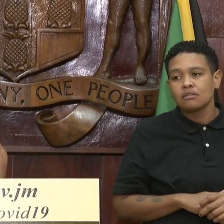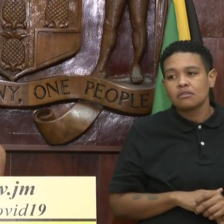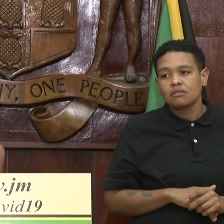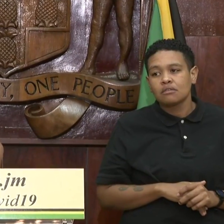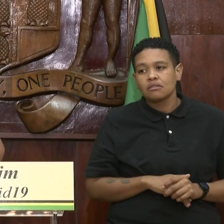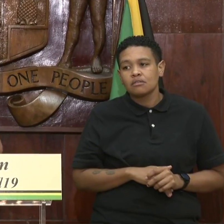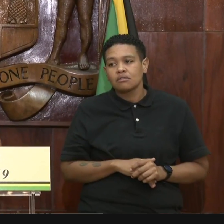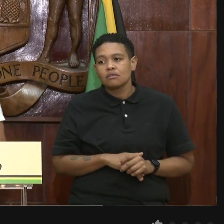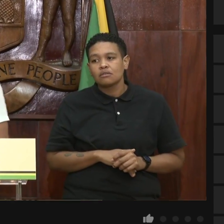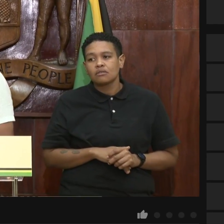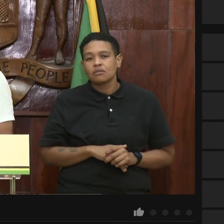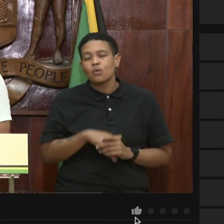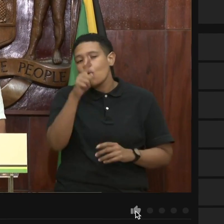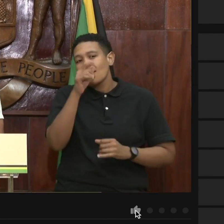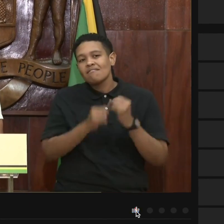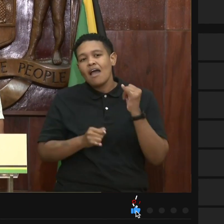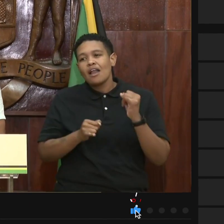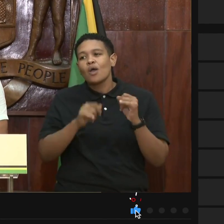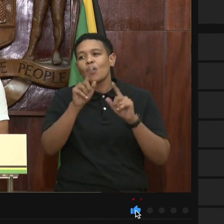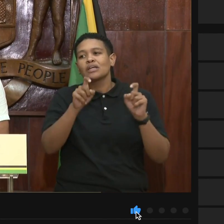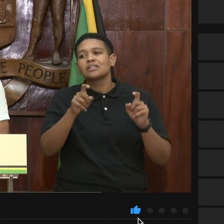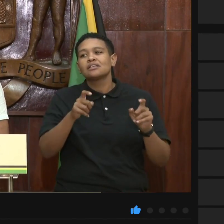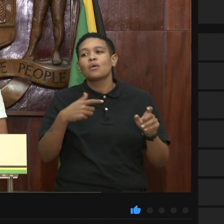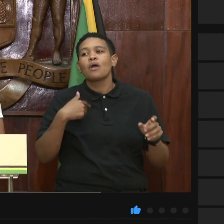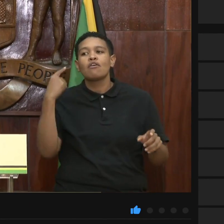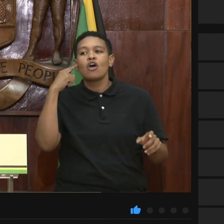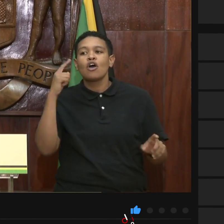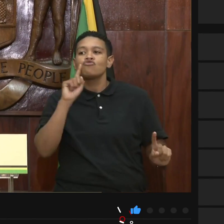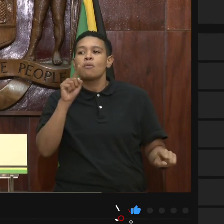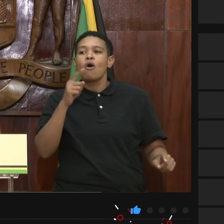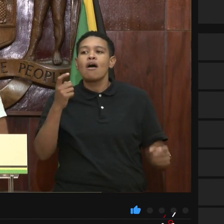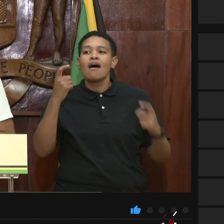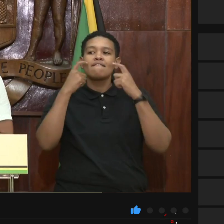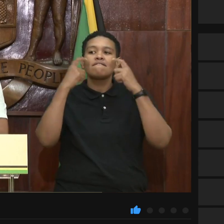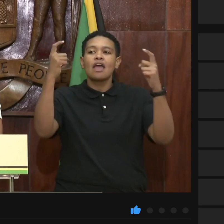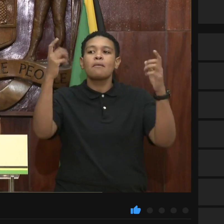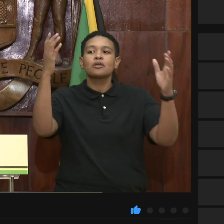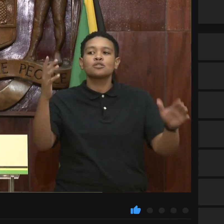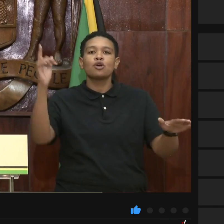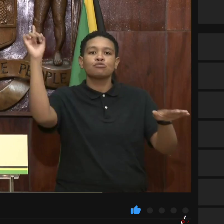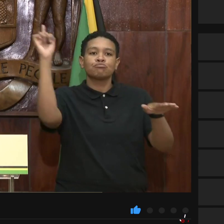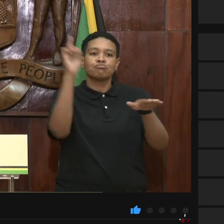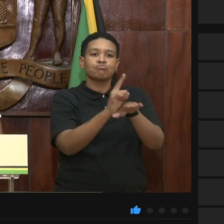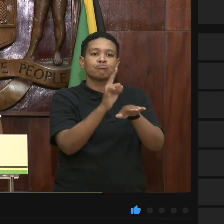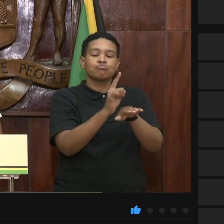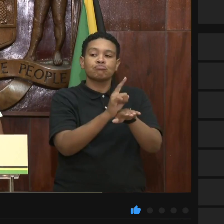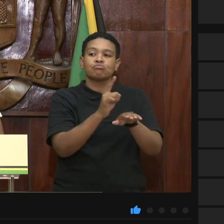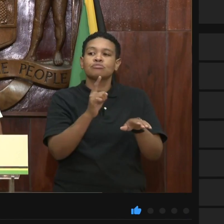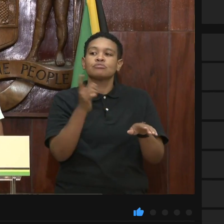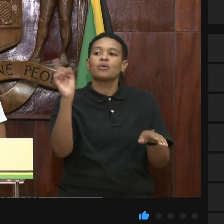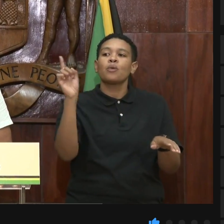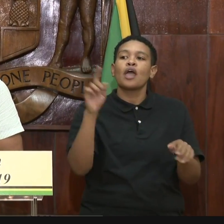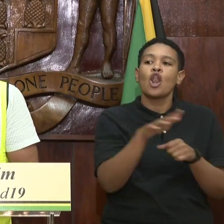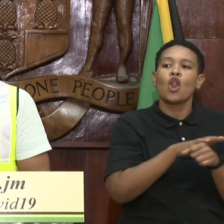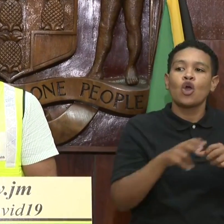We have gotten reports about a popular entertainer who entered the country without uh, declaring that he was somewhere where there was a local